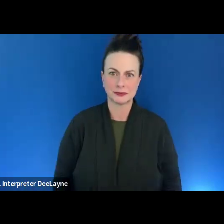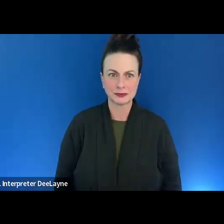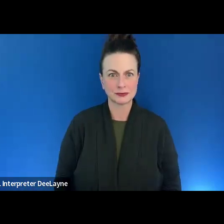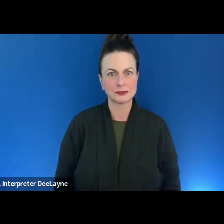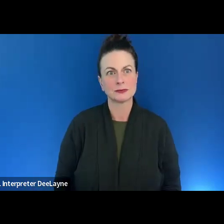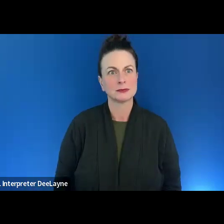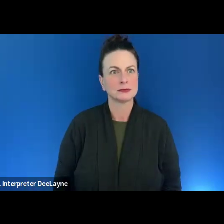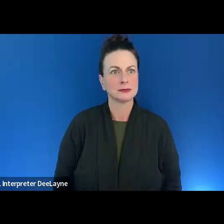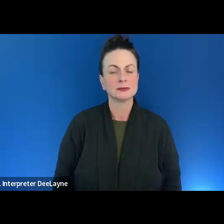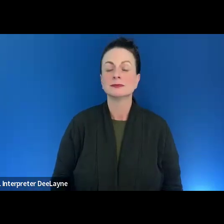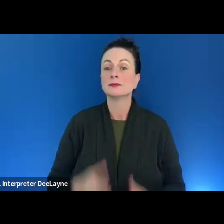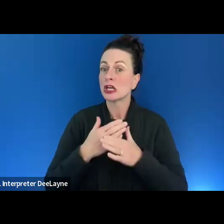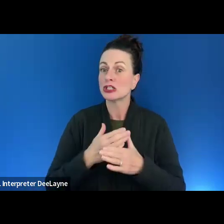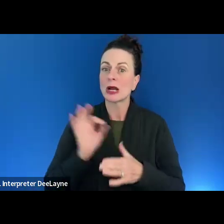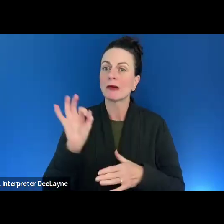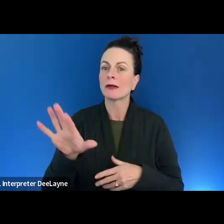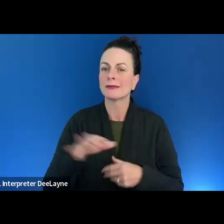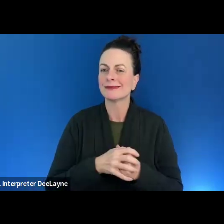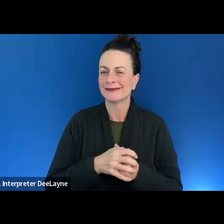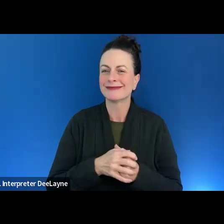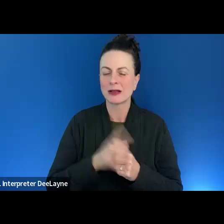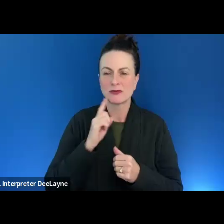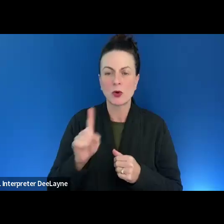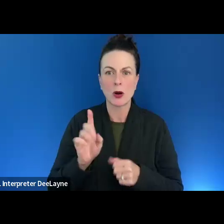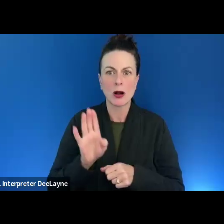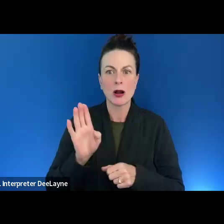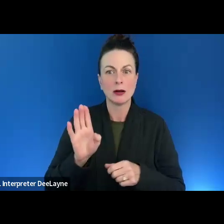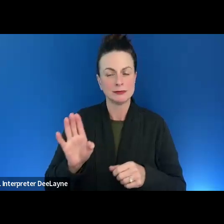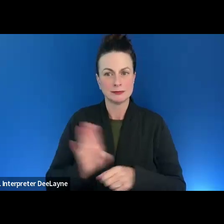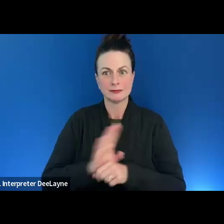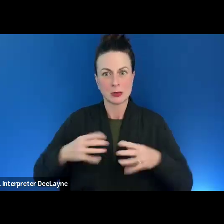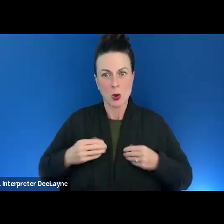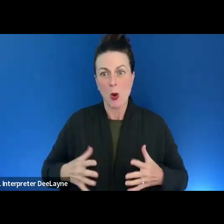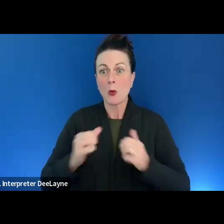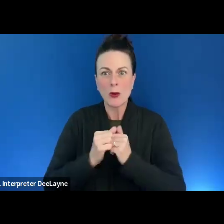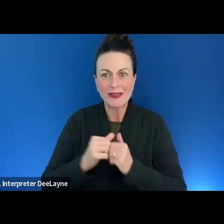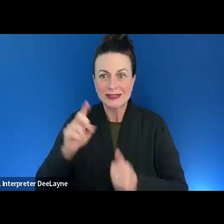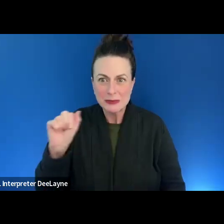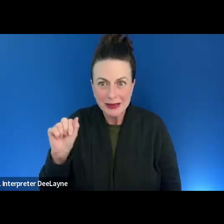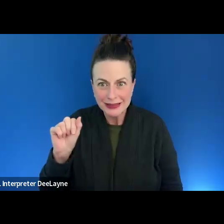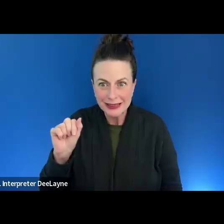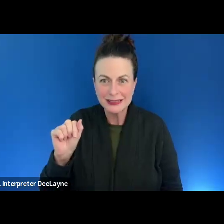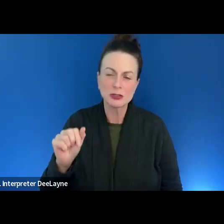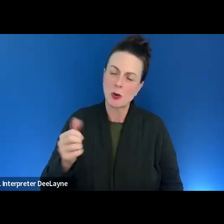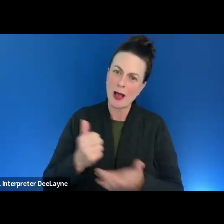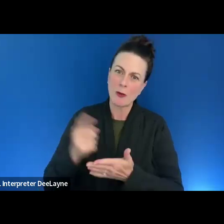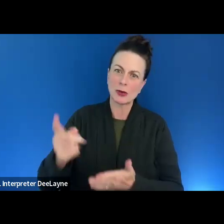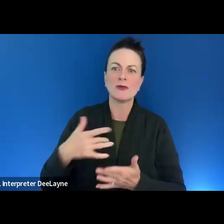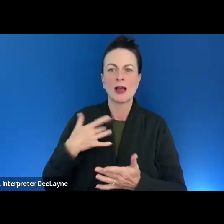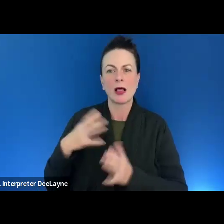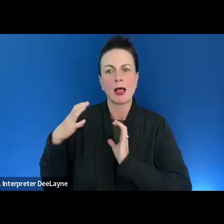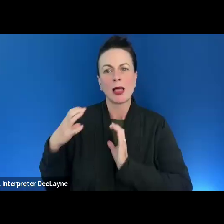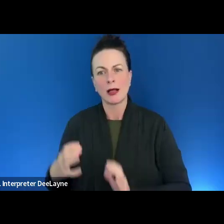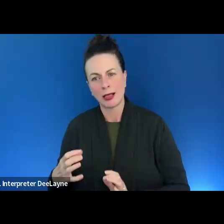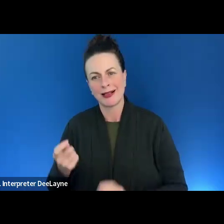I also would love to share a couple of tips and tricks for entrepreneurs with disabilities to hopefully lighten your path a little bit moving forward. And then